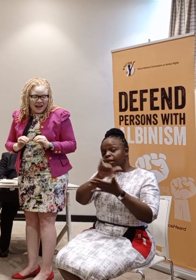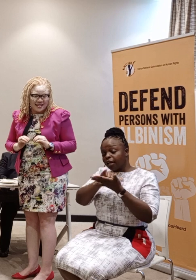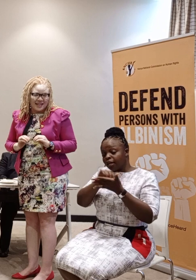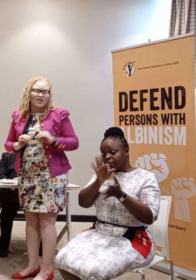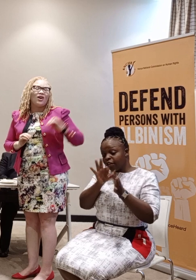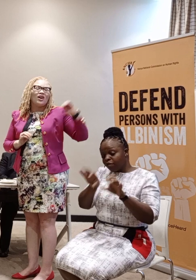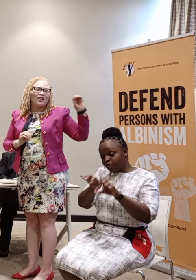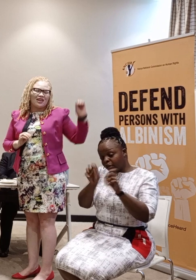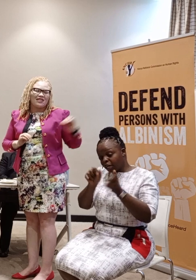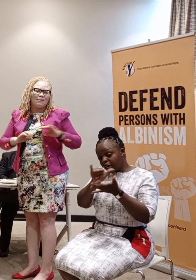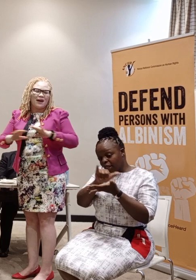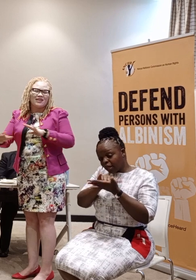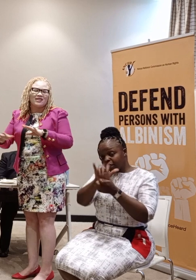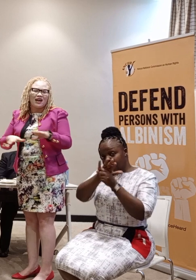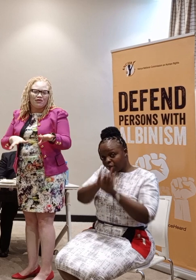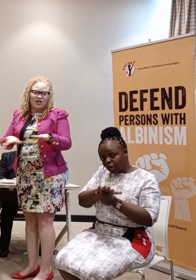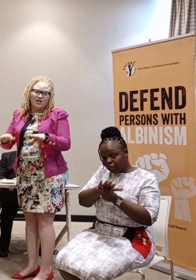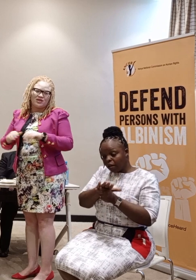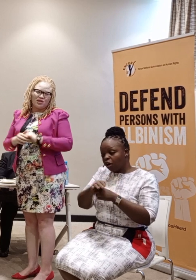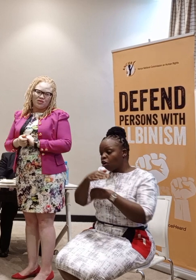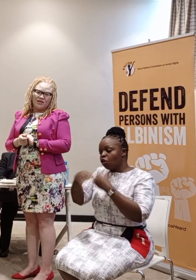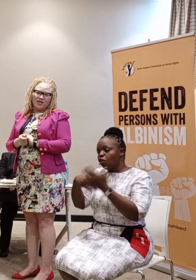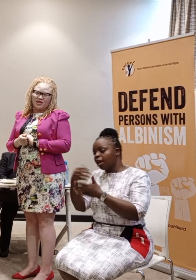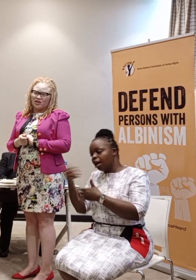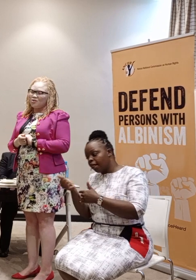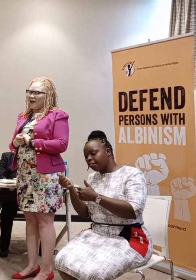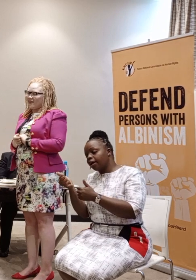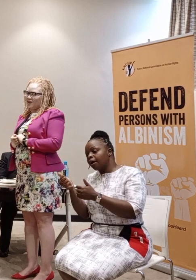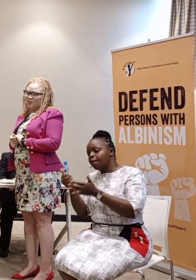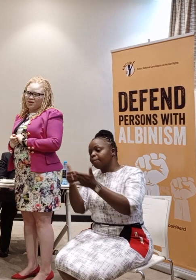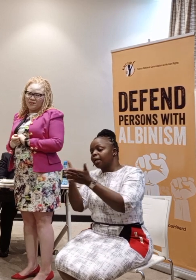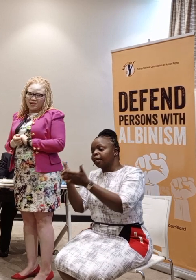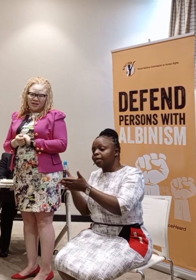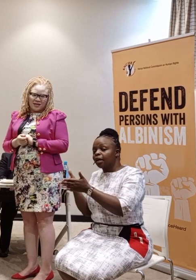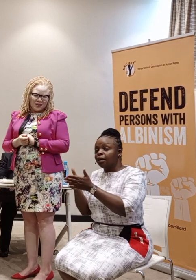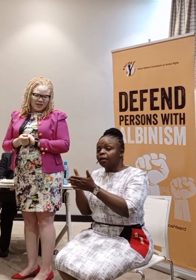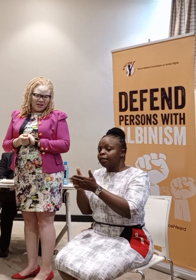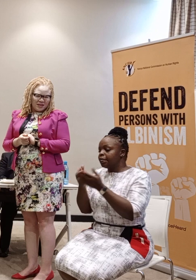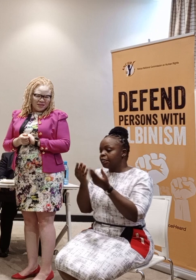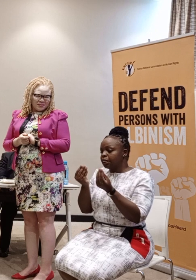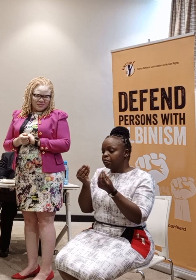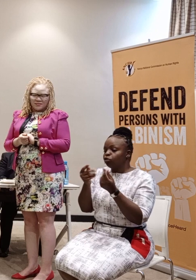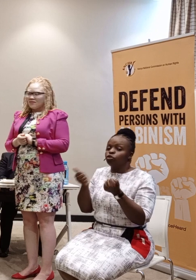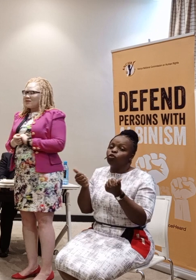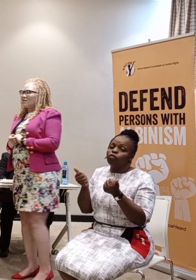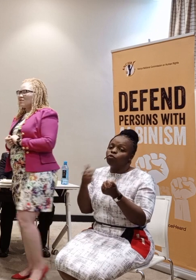attitudinal barriers, all the other barriers are very easy to navigate. Who agrees with me?